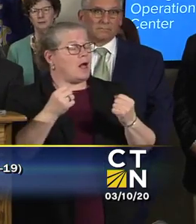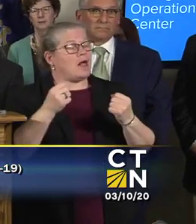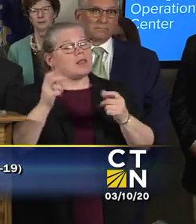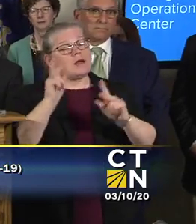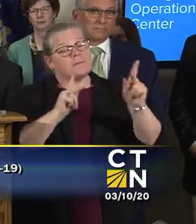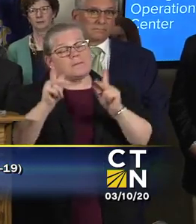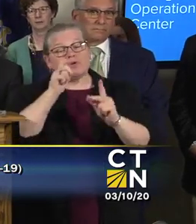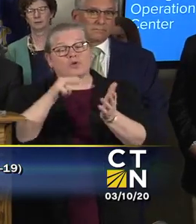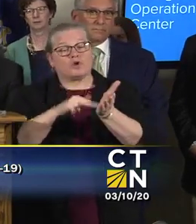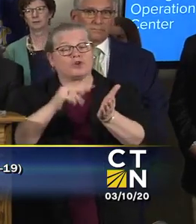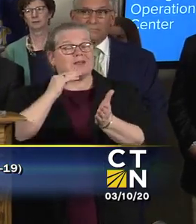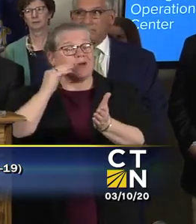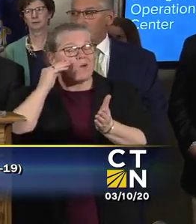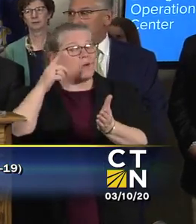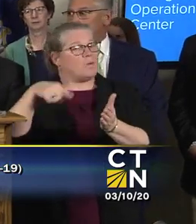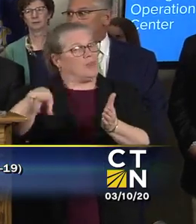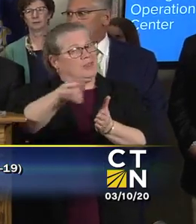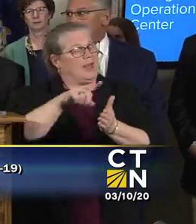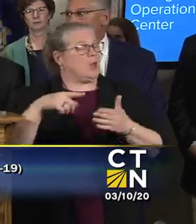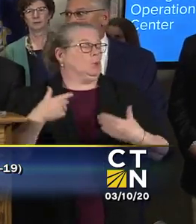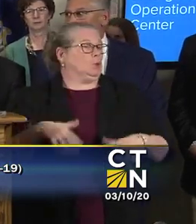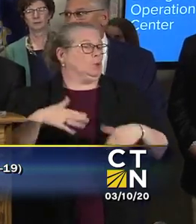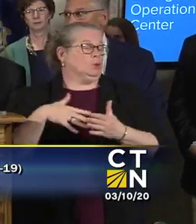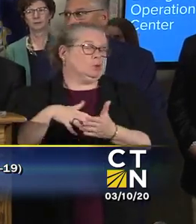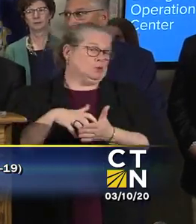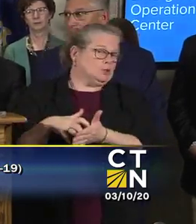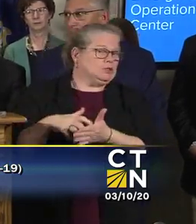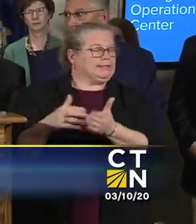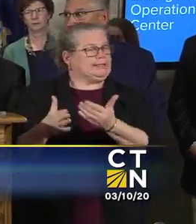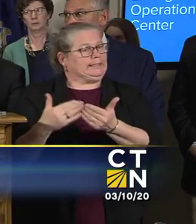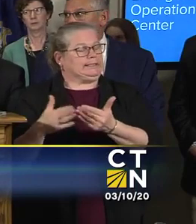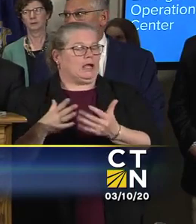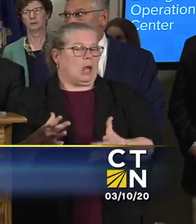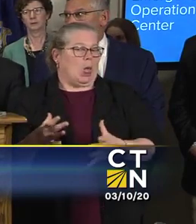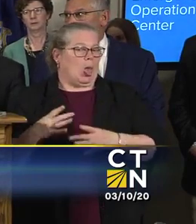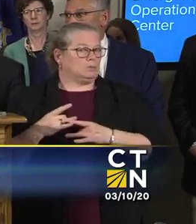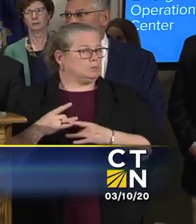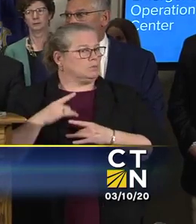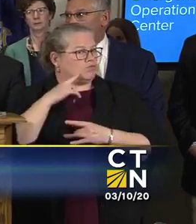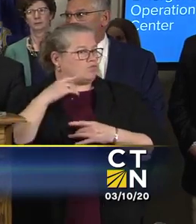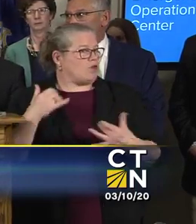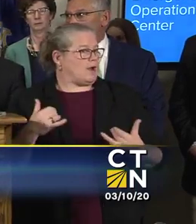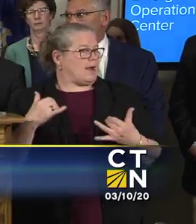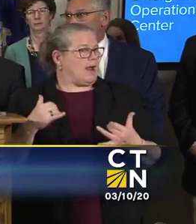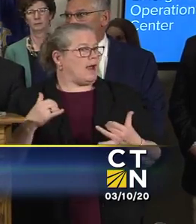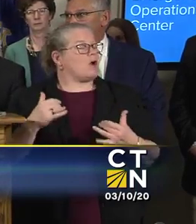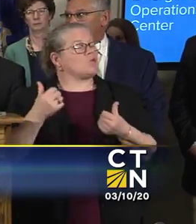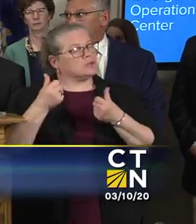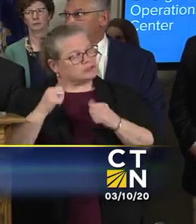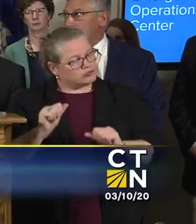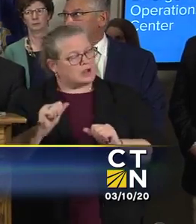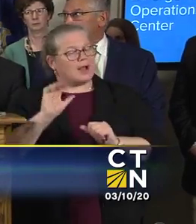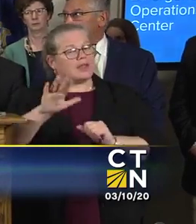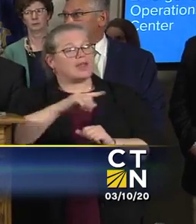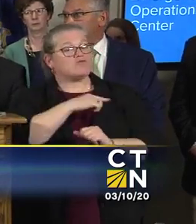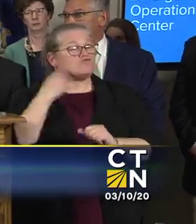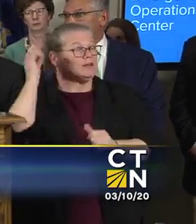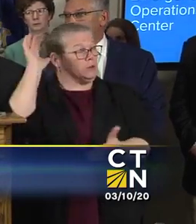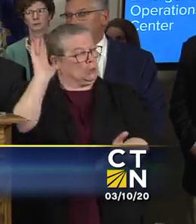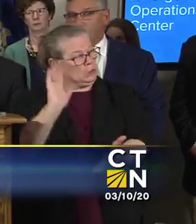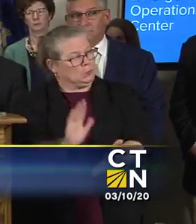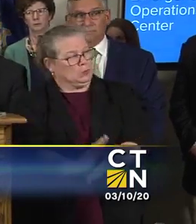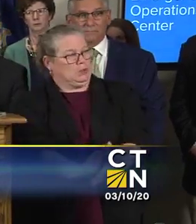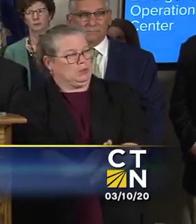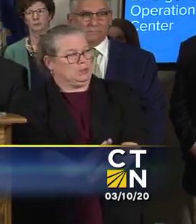in the nursing homes, the most vulnerable right now, the most vulnerable nationwide, at the lowest risk possible. So